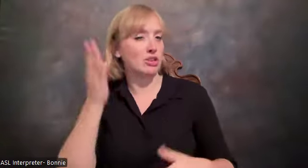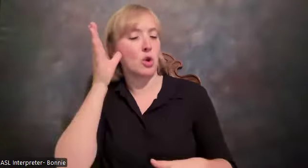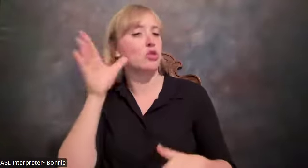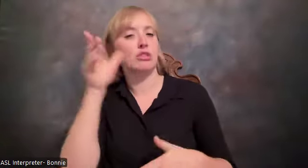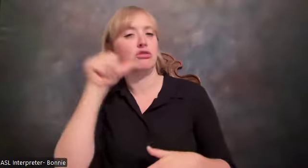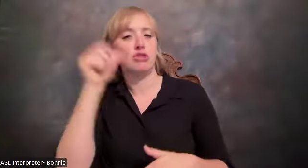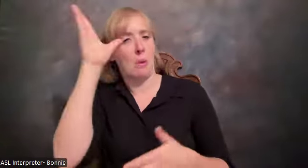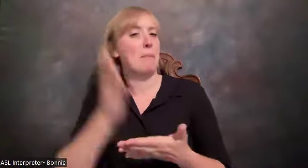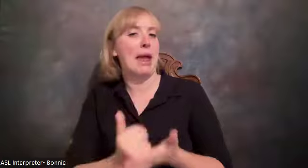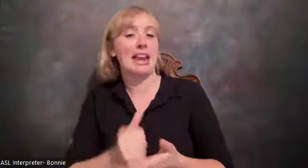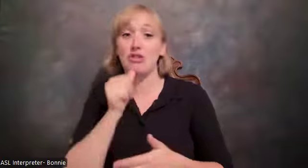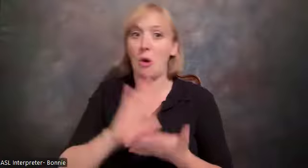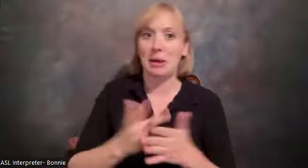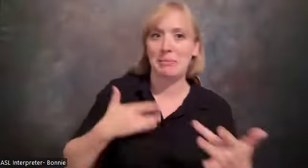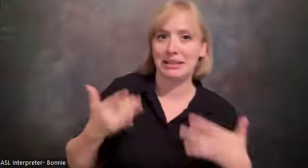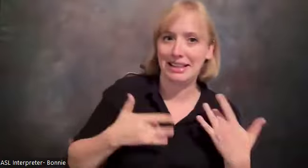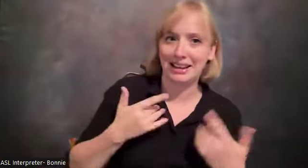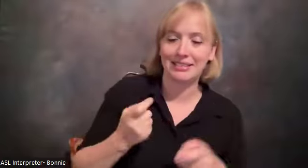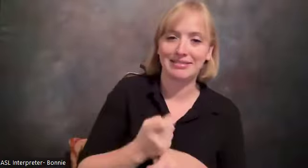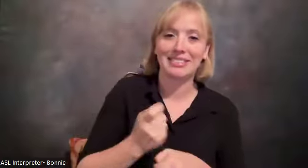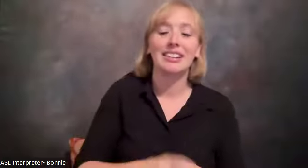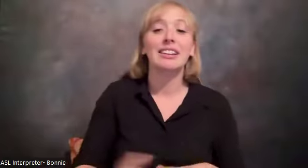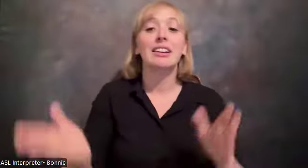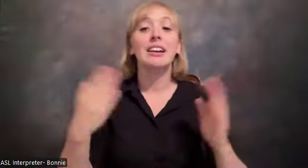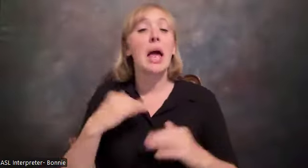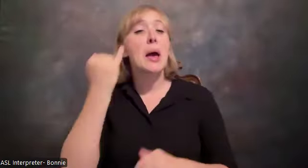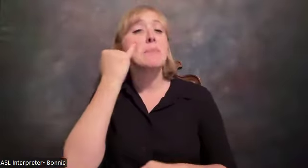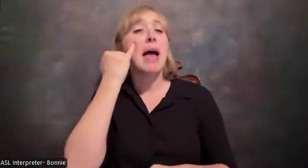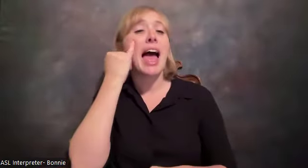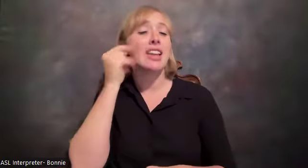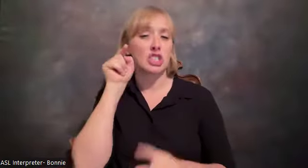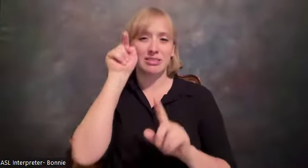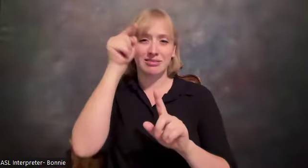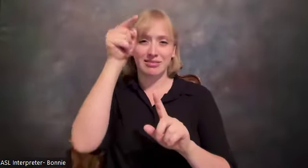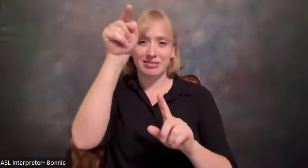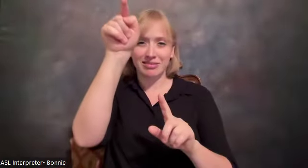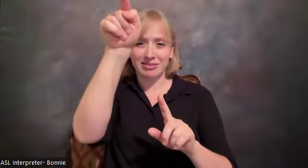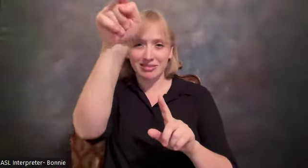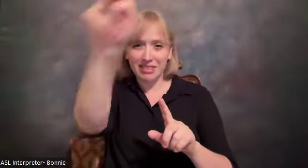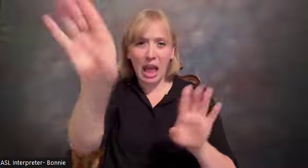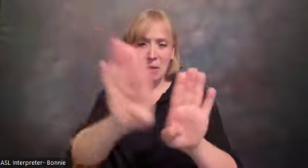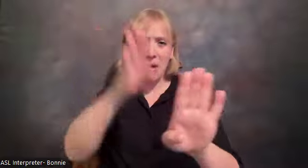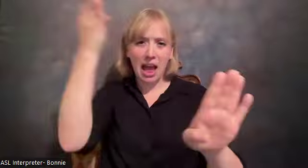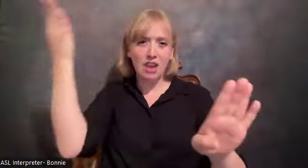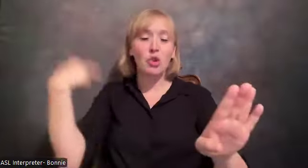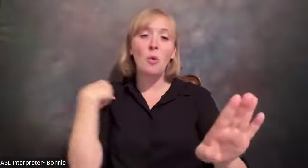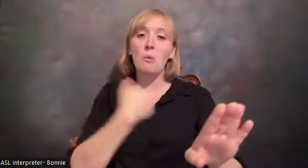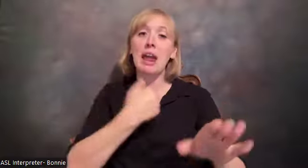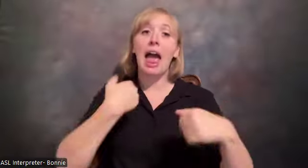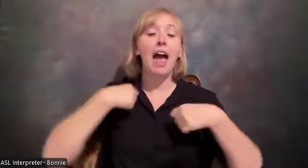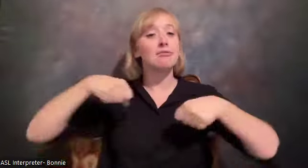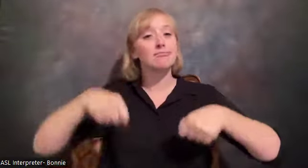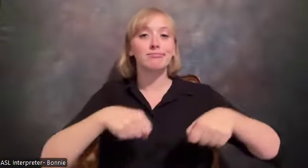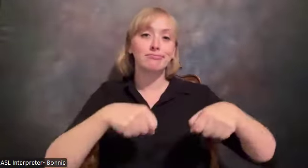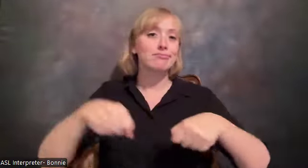it's not going to happen. But just, but imagine right from the back door, right down the aisle here, we wheeled in this giant cart right down